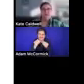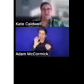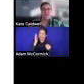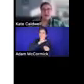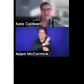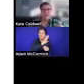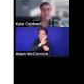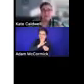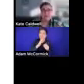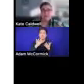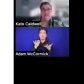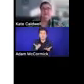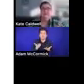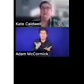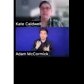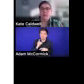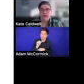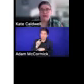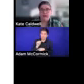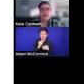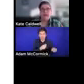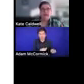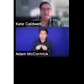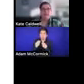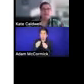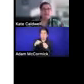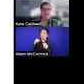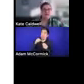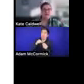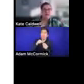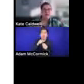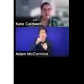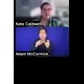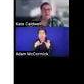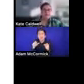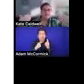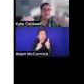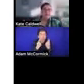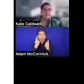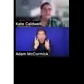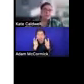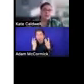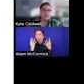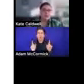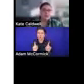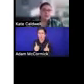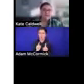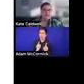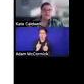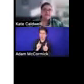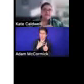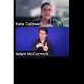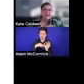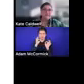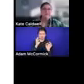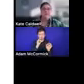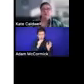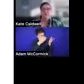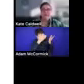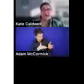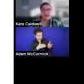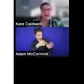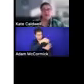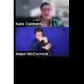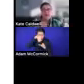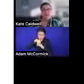overlooked, oppressed, and suppressed in some way. And so that brings me to the next point, which is that